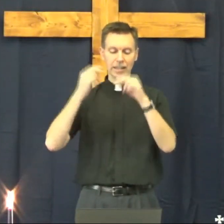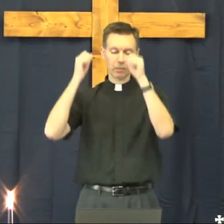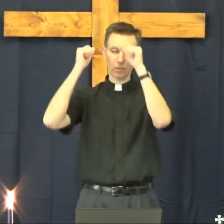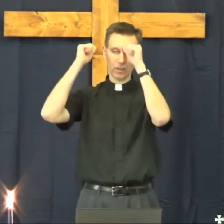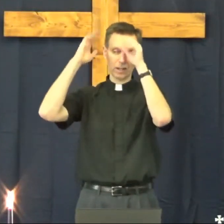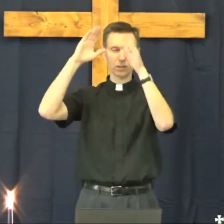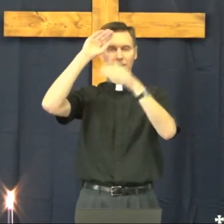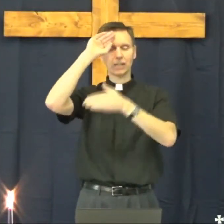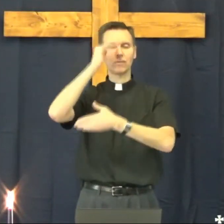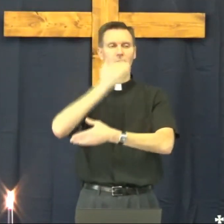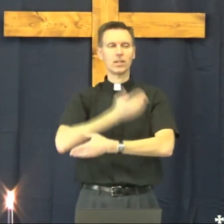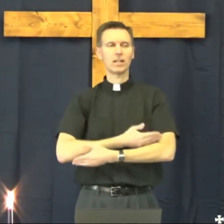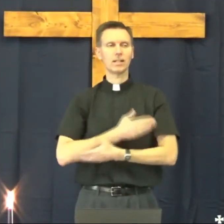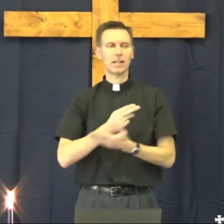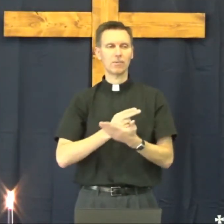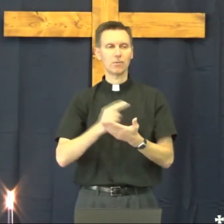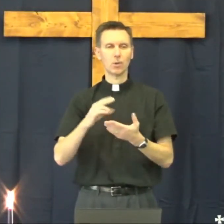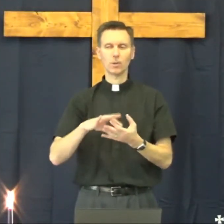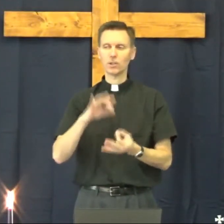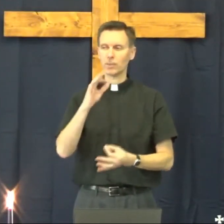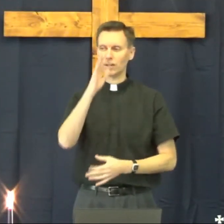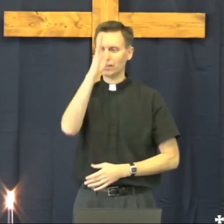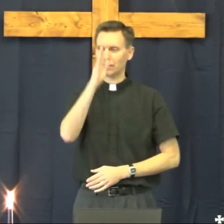the name of the Father, and of the Son, and of the Holy Spirit.